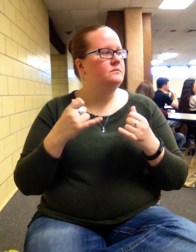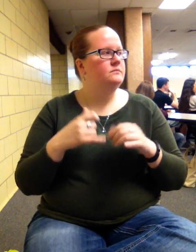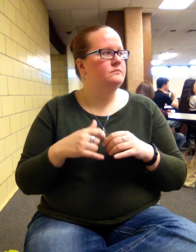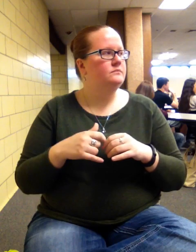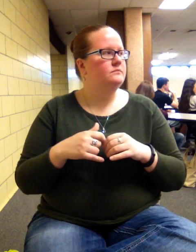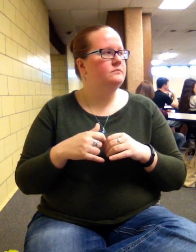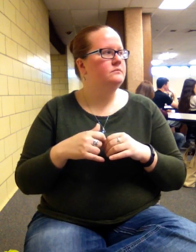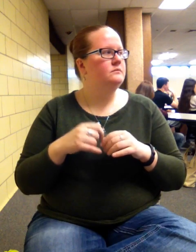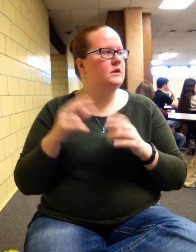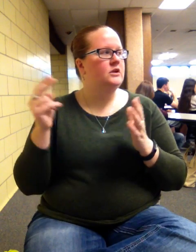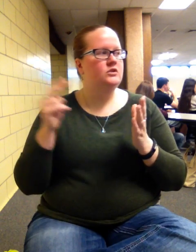based on their books.